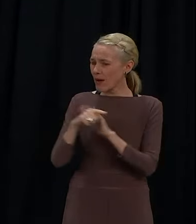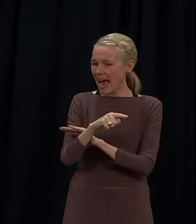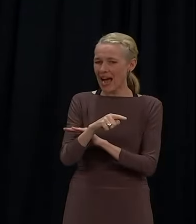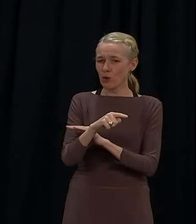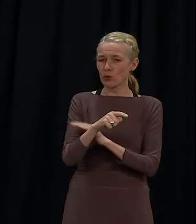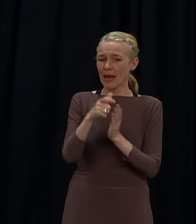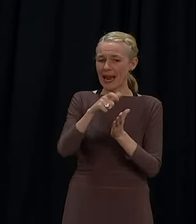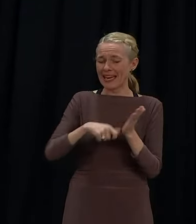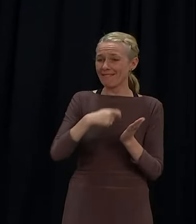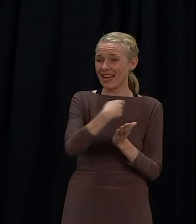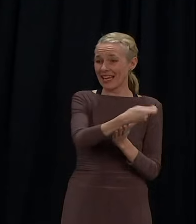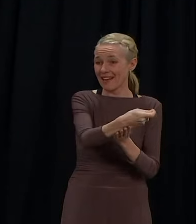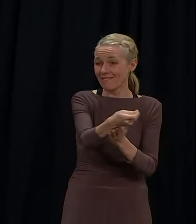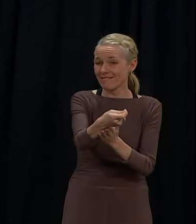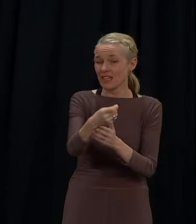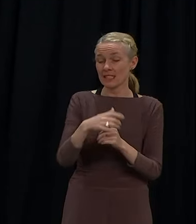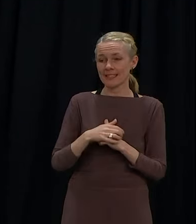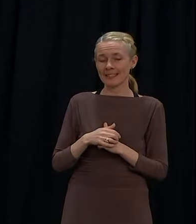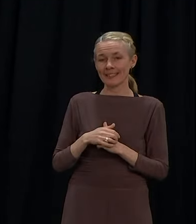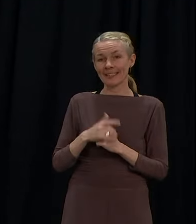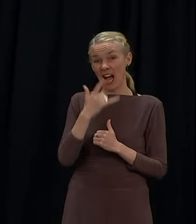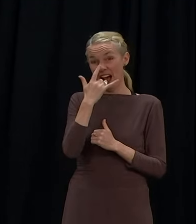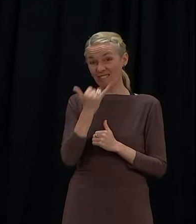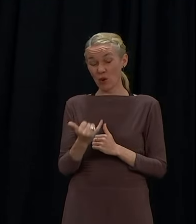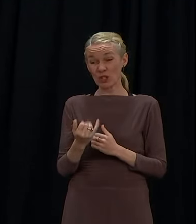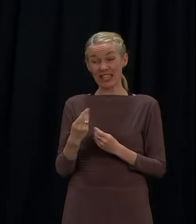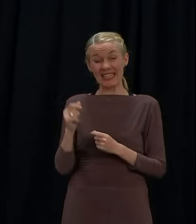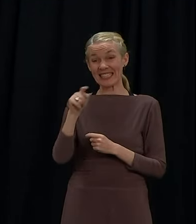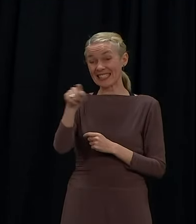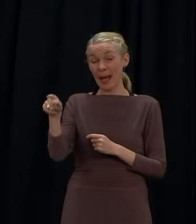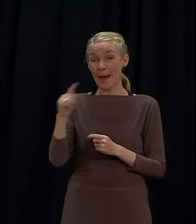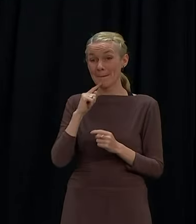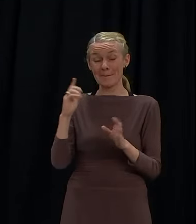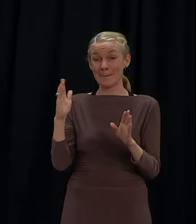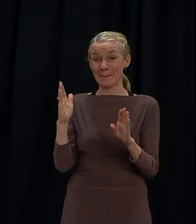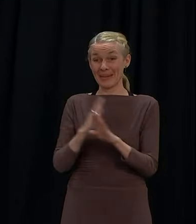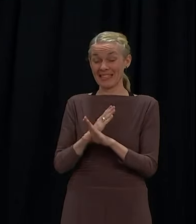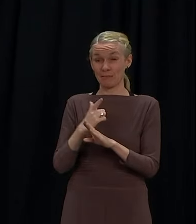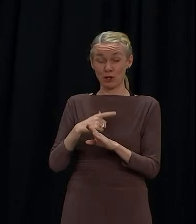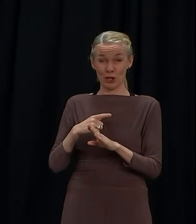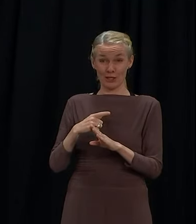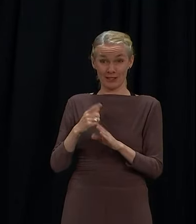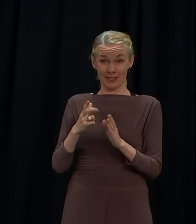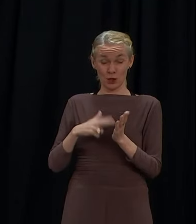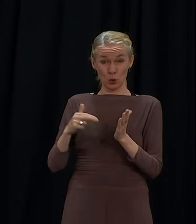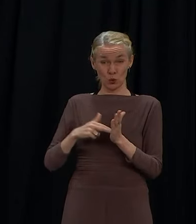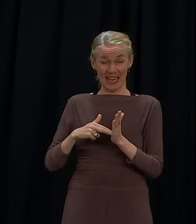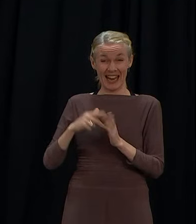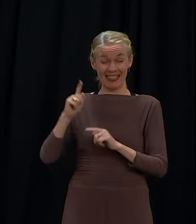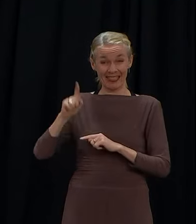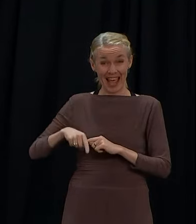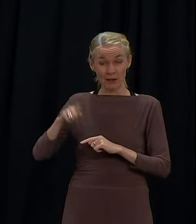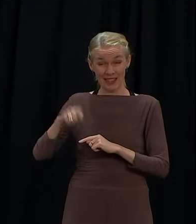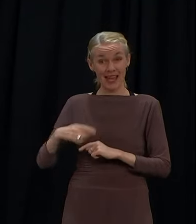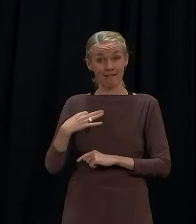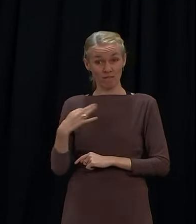we haven't always been successful in reaching everybody we need to, because we literally have thousands of people across the country who in their spare time deliver leaflets,